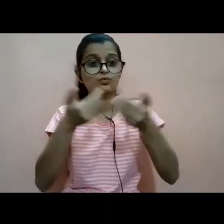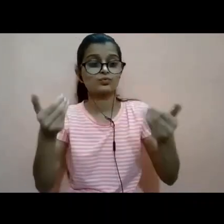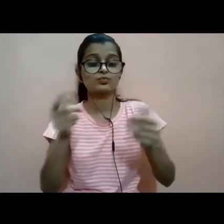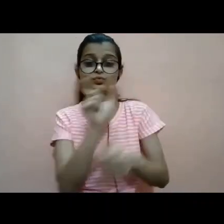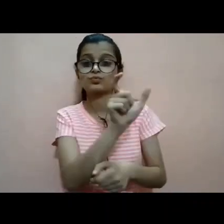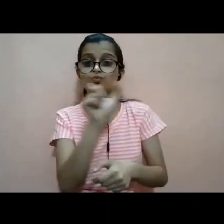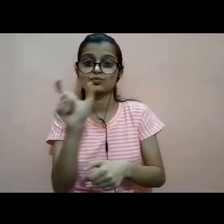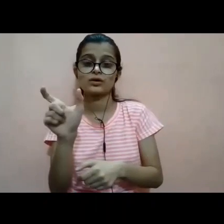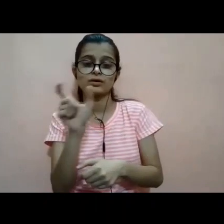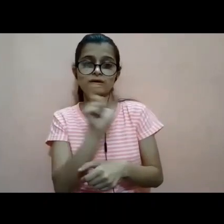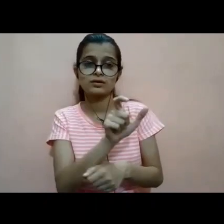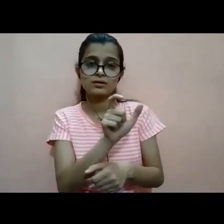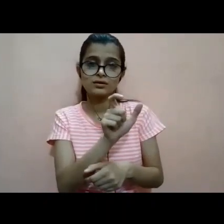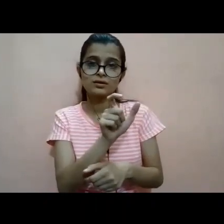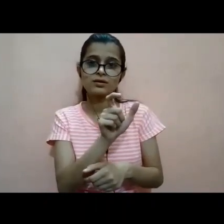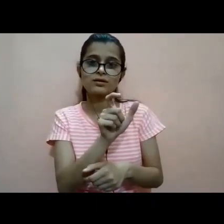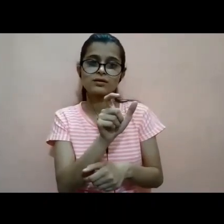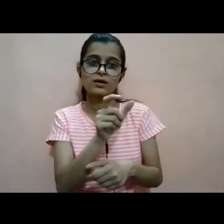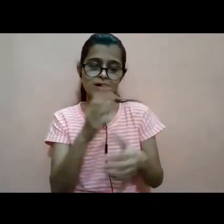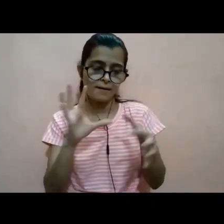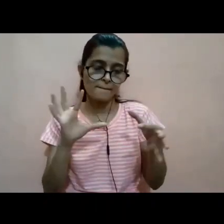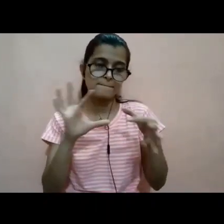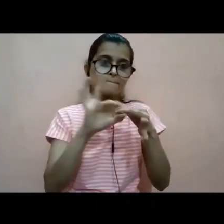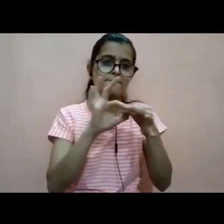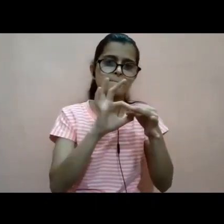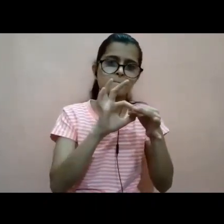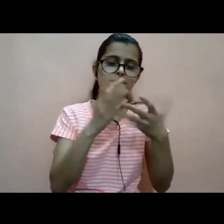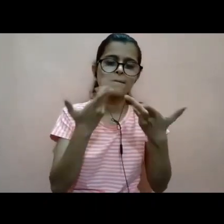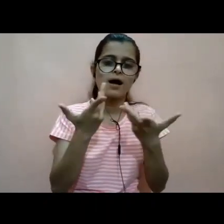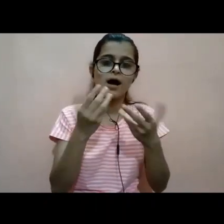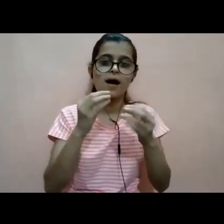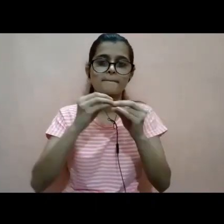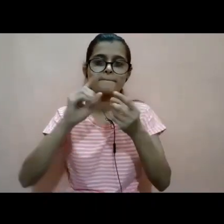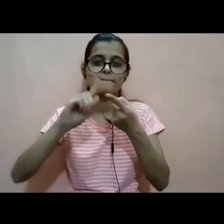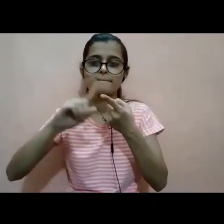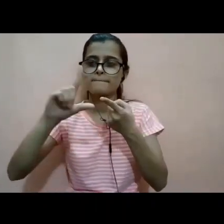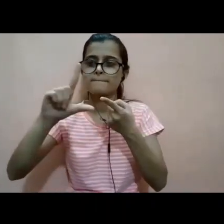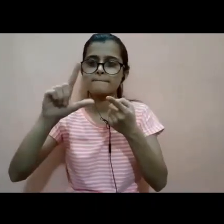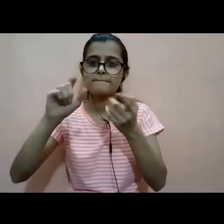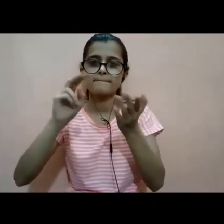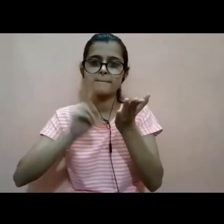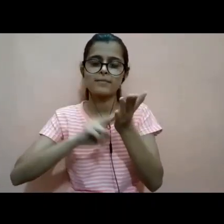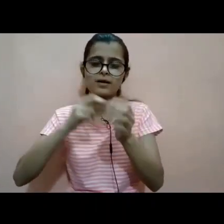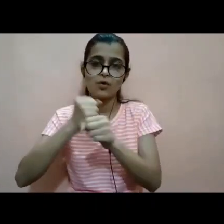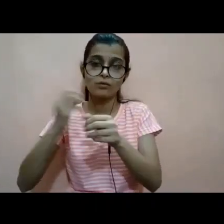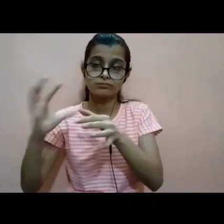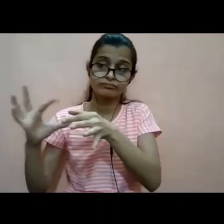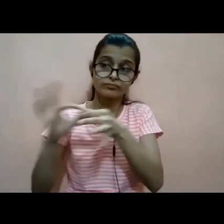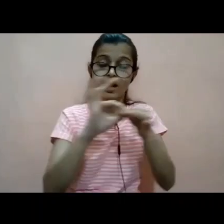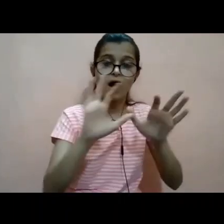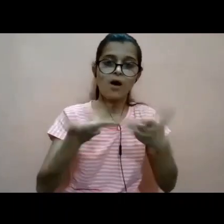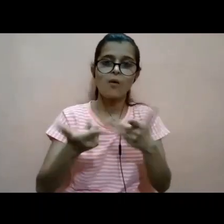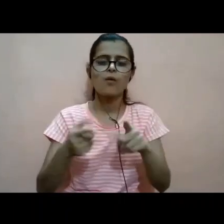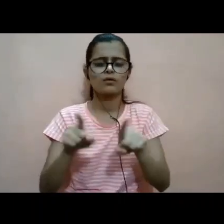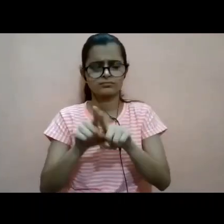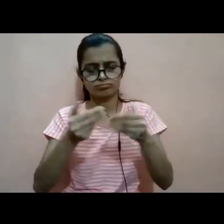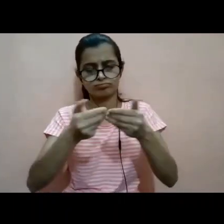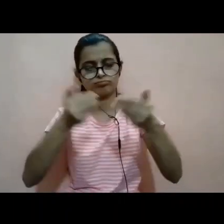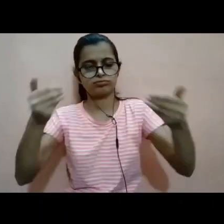made, how one is related and how one belongs. I mean, with the example of your wife, I think it's a very important distinction